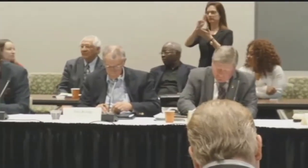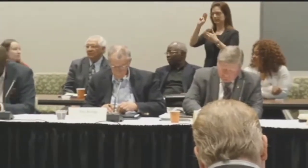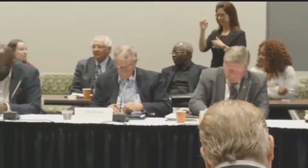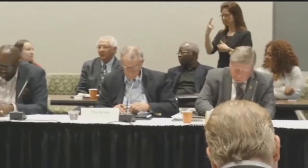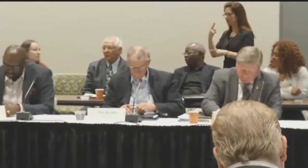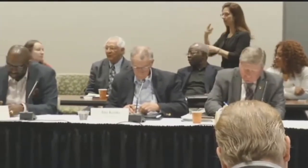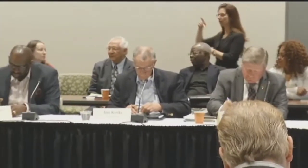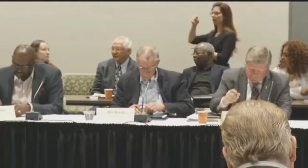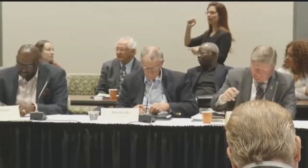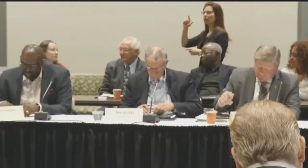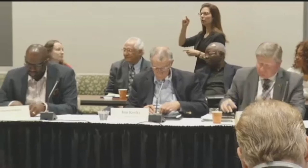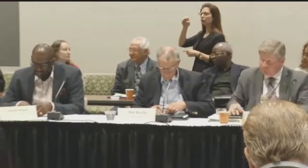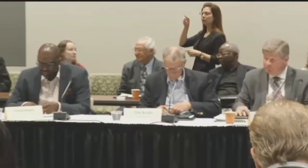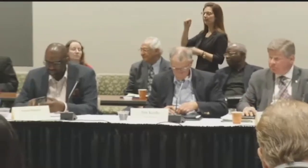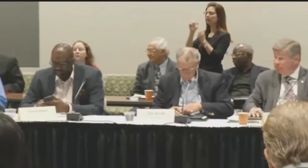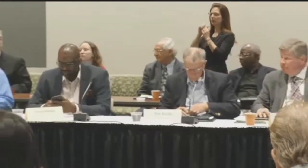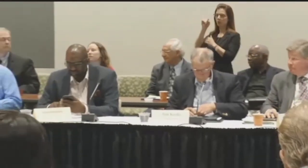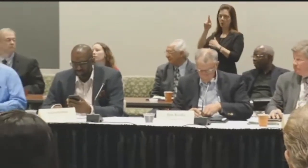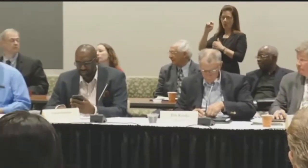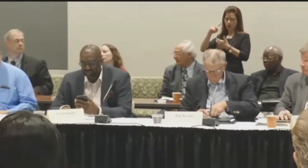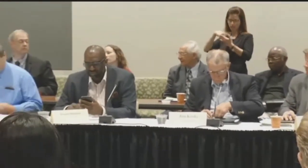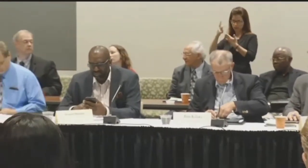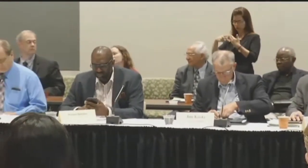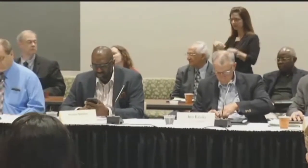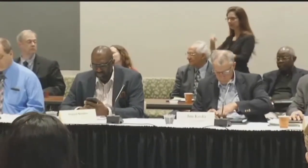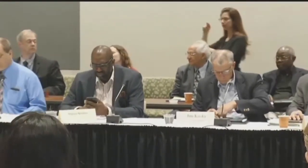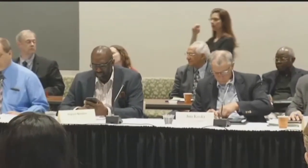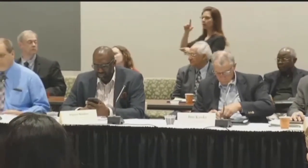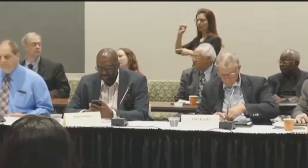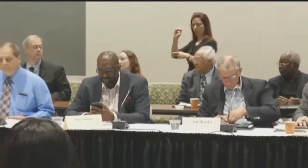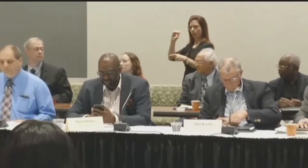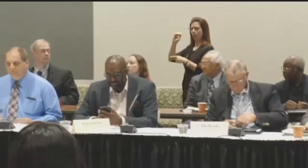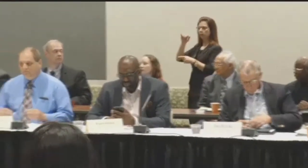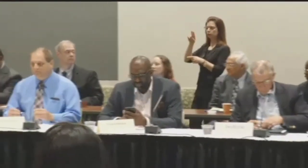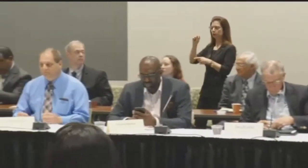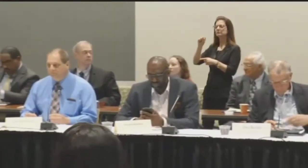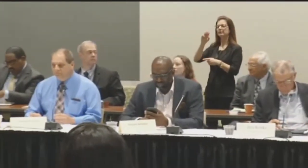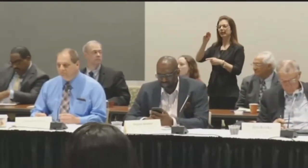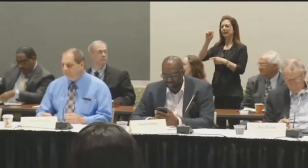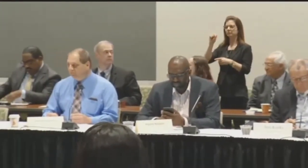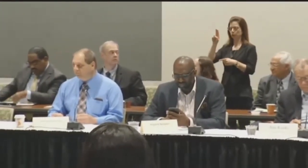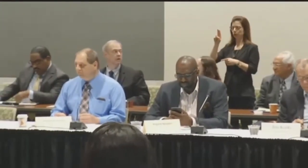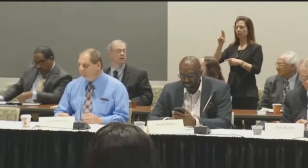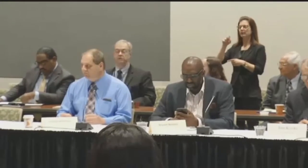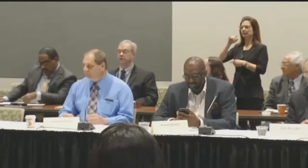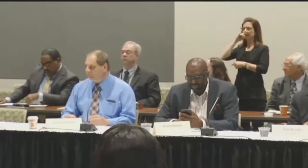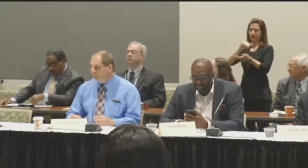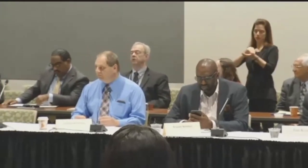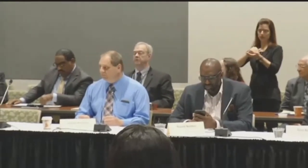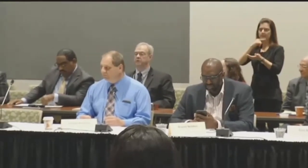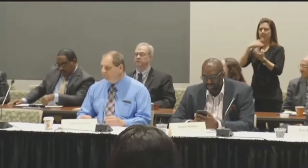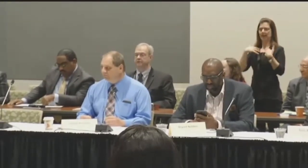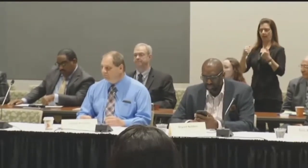Paul Newman, Core Project. Nicole Zellner, Michigan State University, Michigan Public Health Initiative. Larry